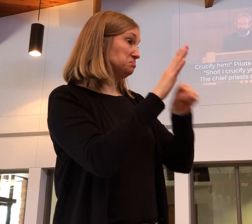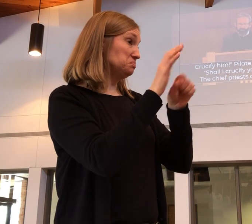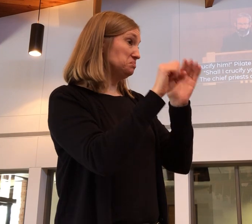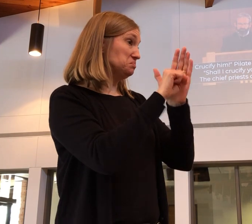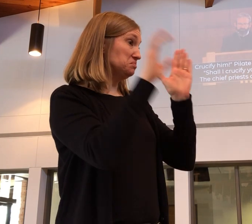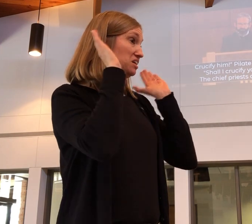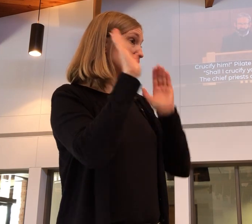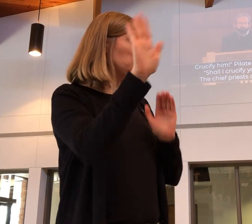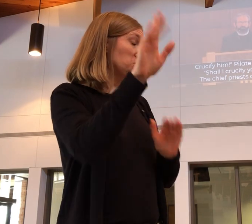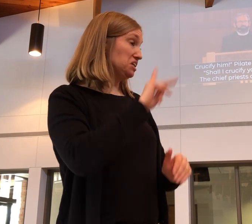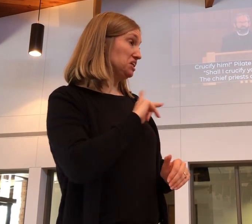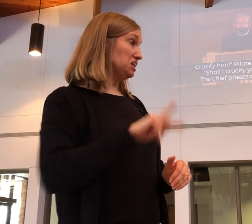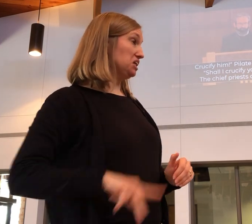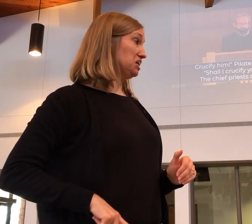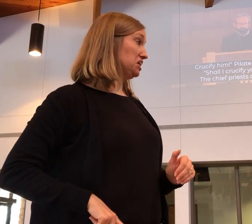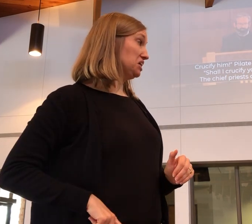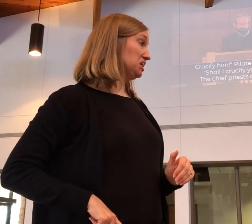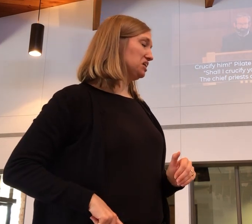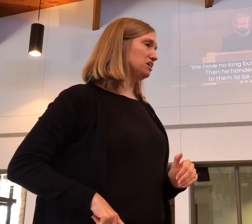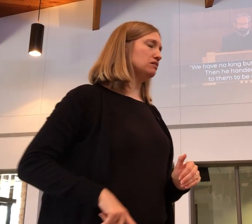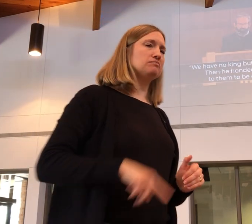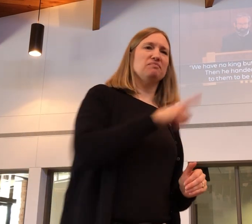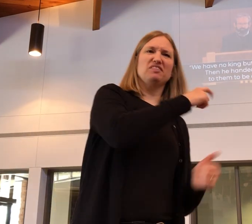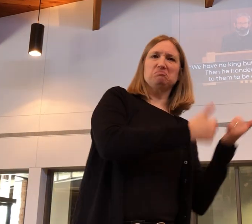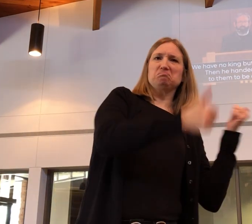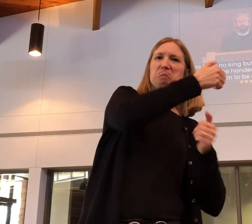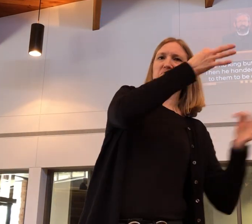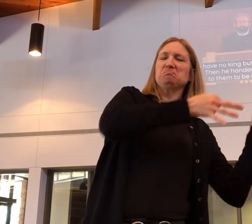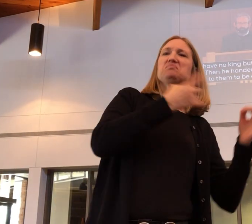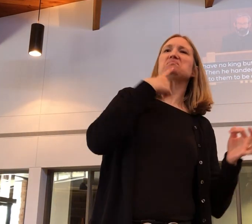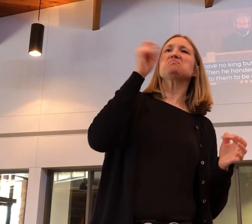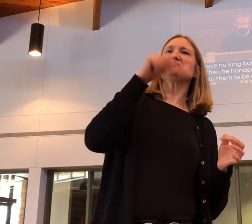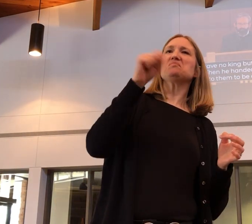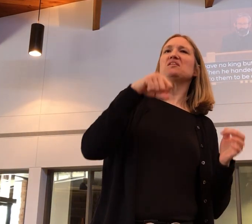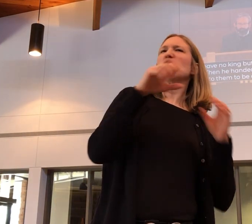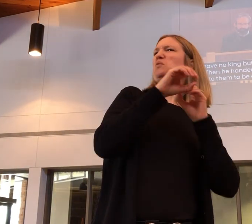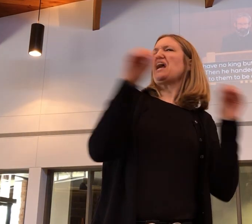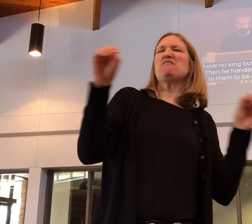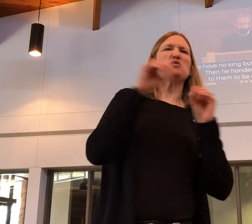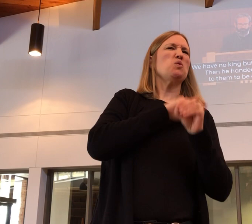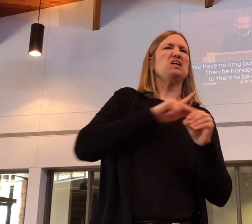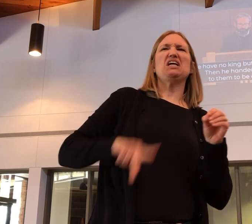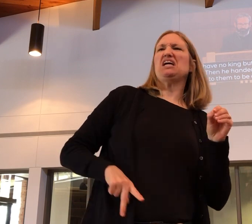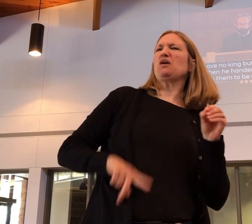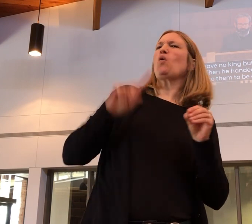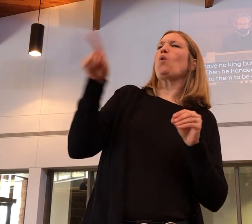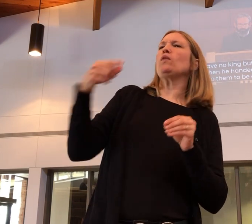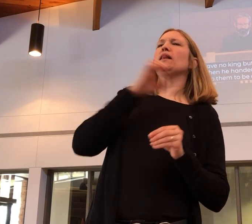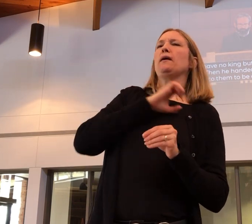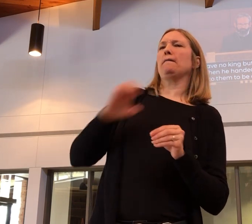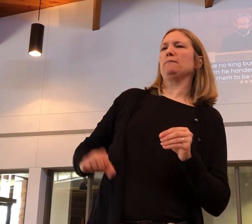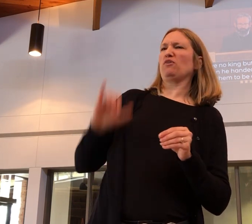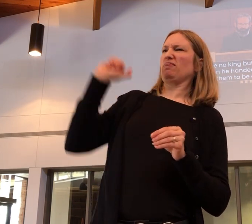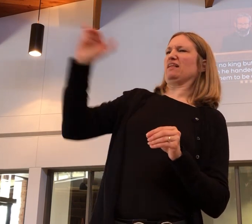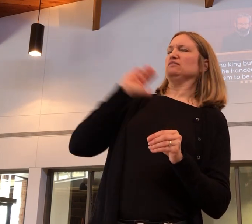king?" The chief priests answered, "We have no king but the emperor."